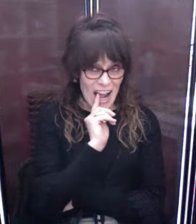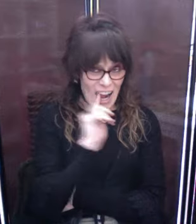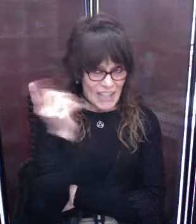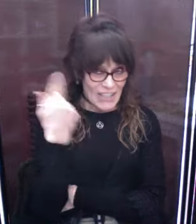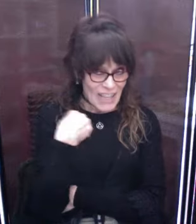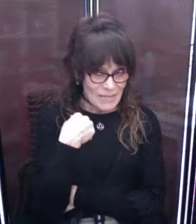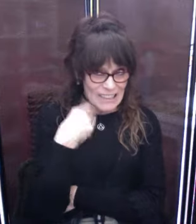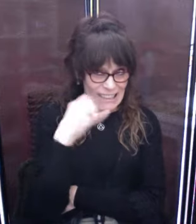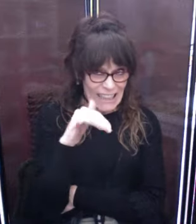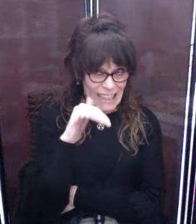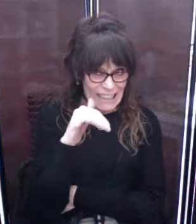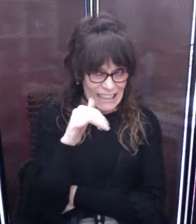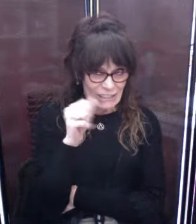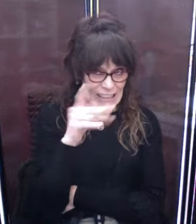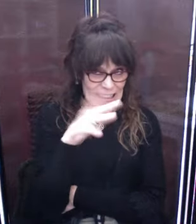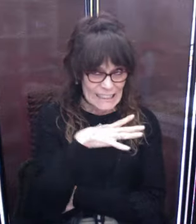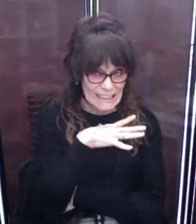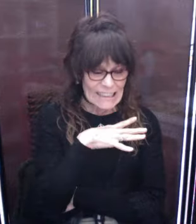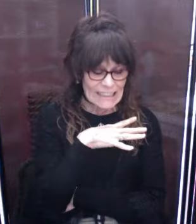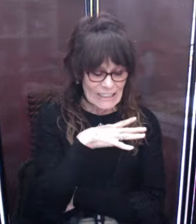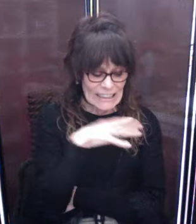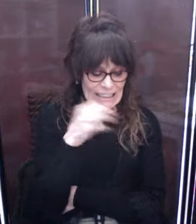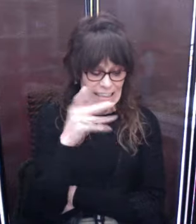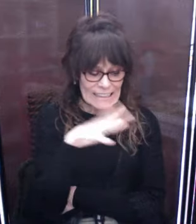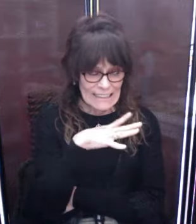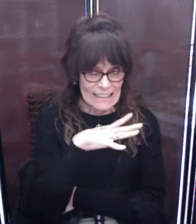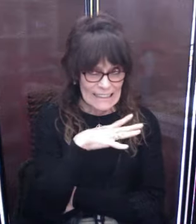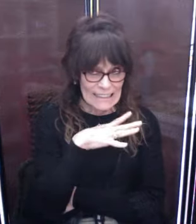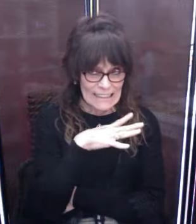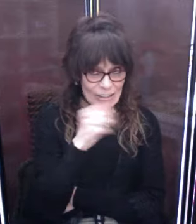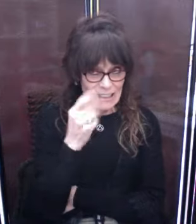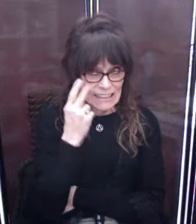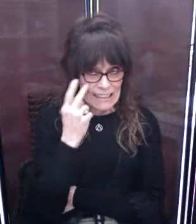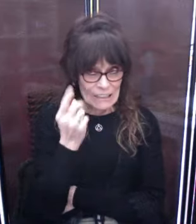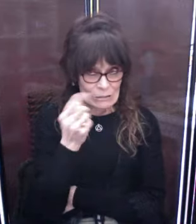Oh, okay. Yeah, okay. Yeah, we'll see you.